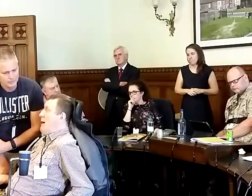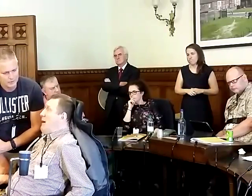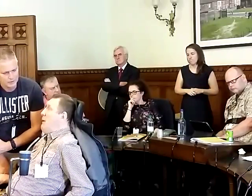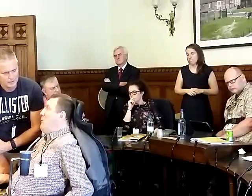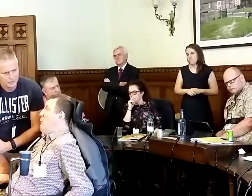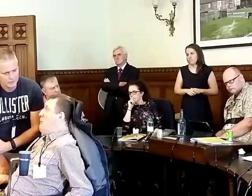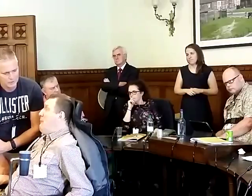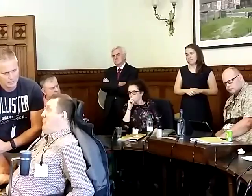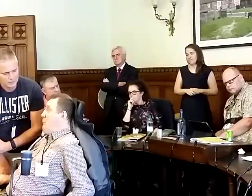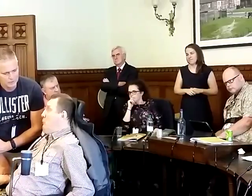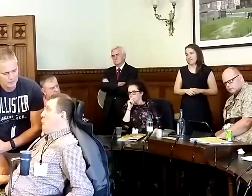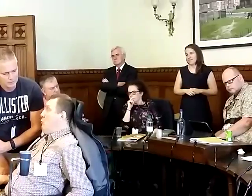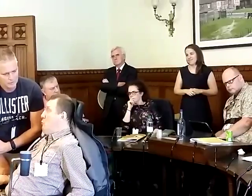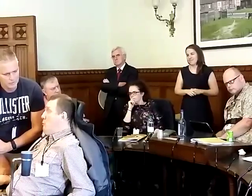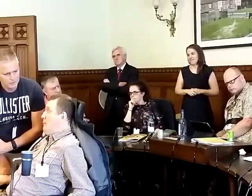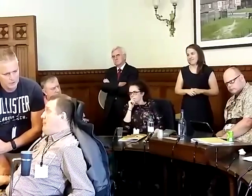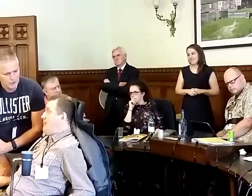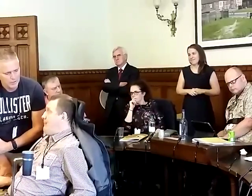America?